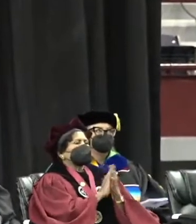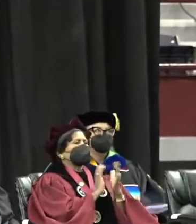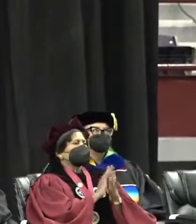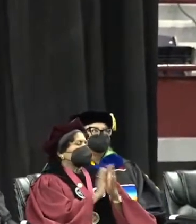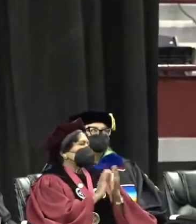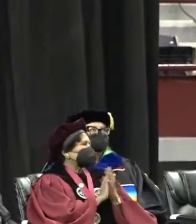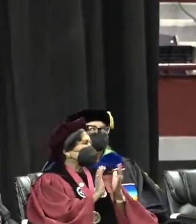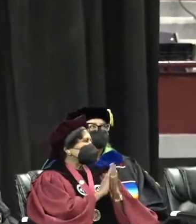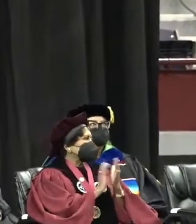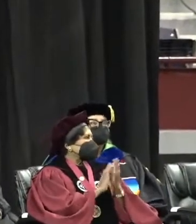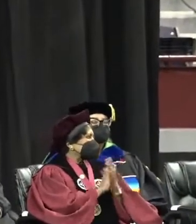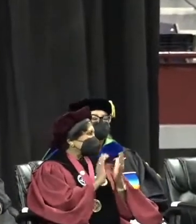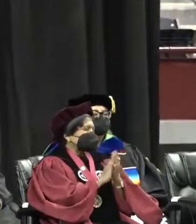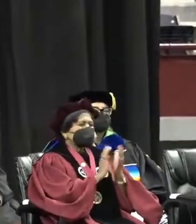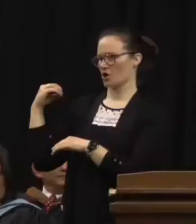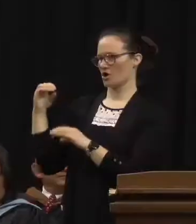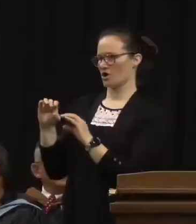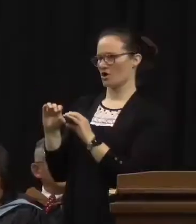Operating Officer.